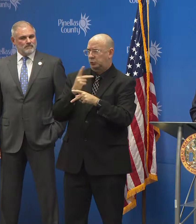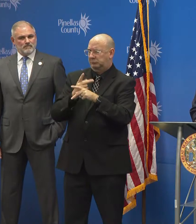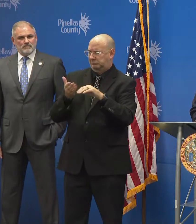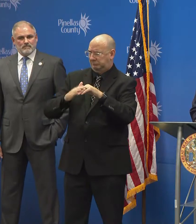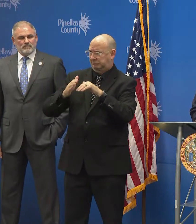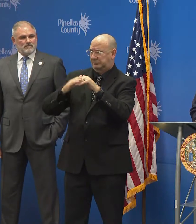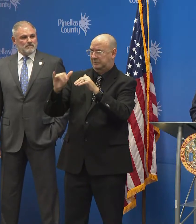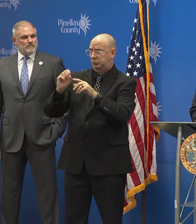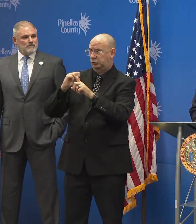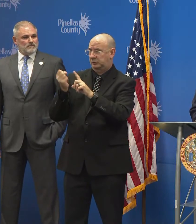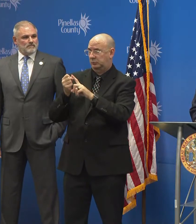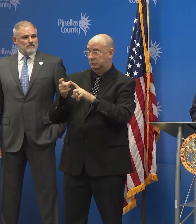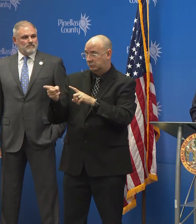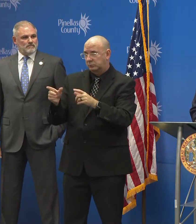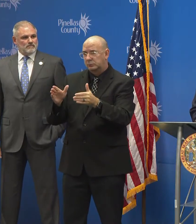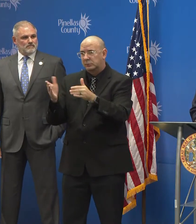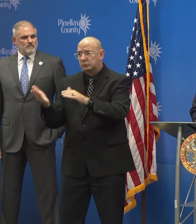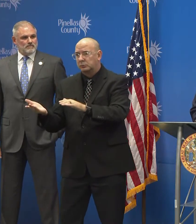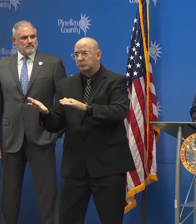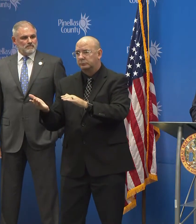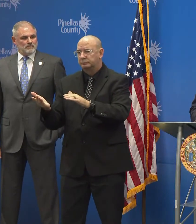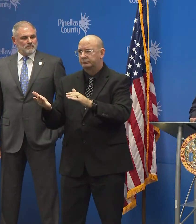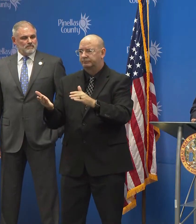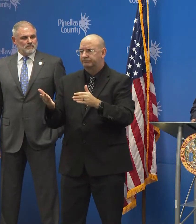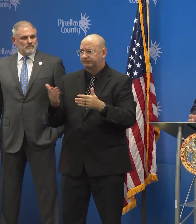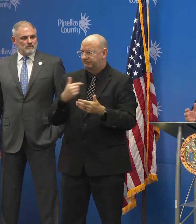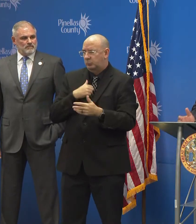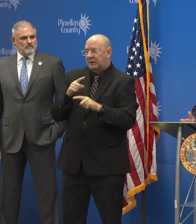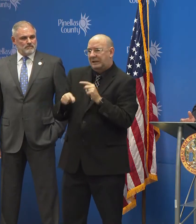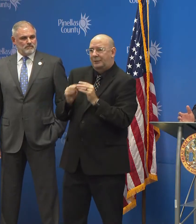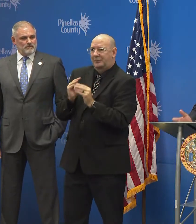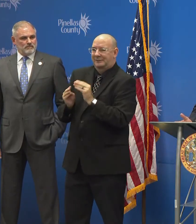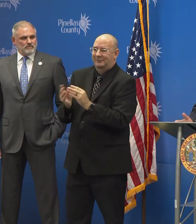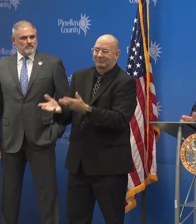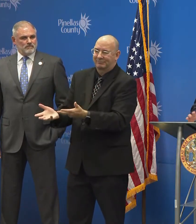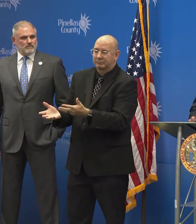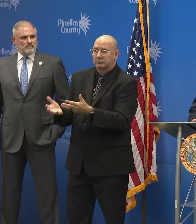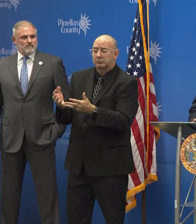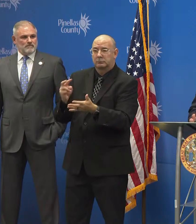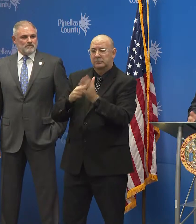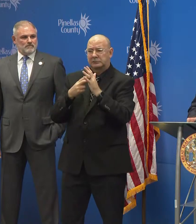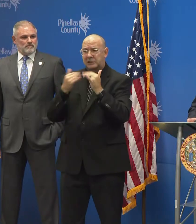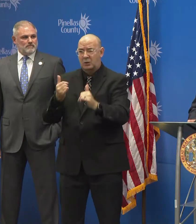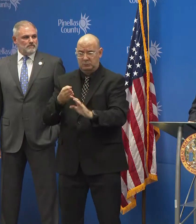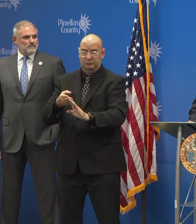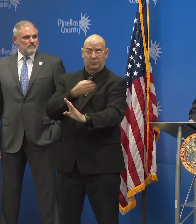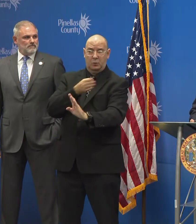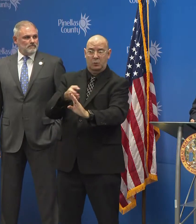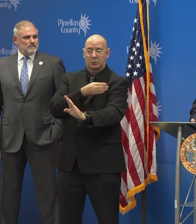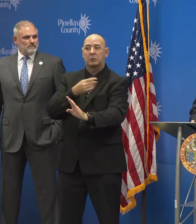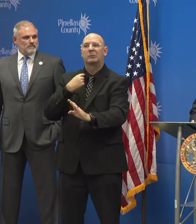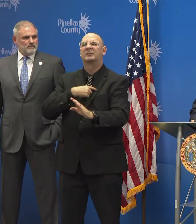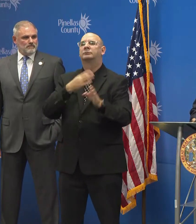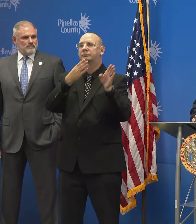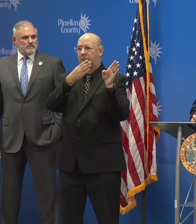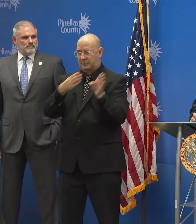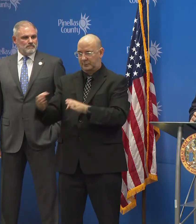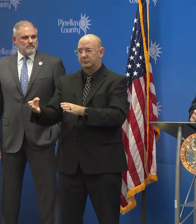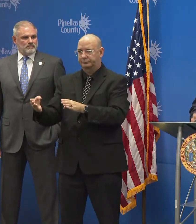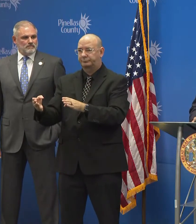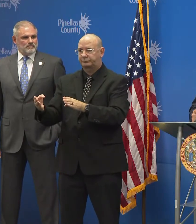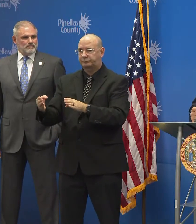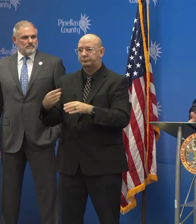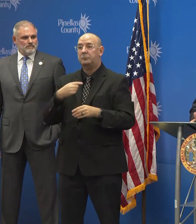don't survive. And so safety's paramount. We want everyone to get through this safe, secure. We'll work hard to provide the